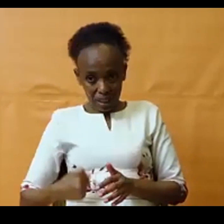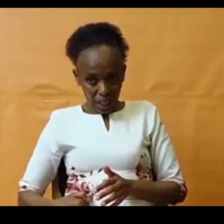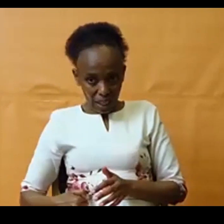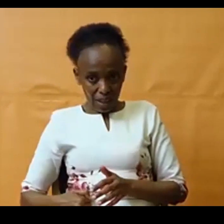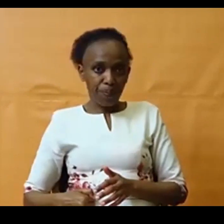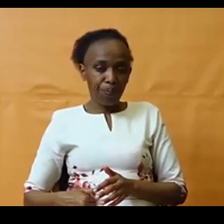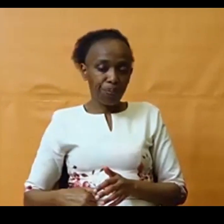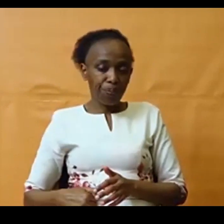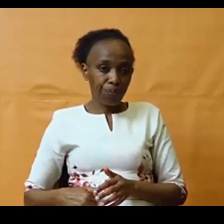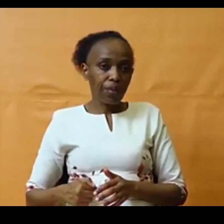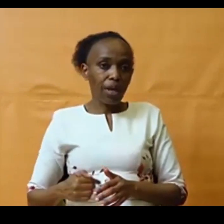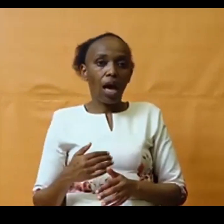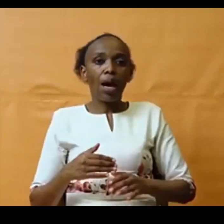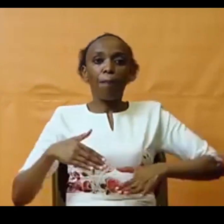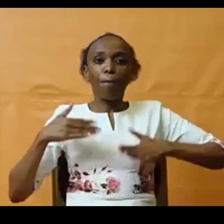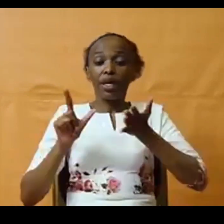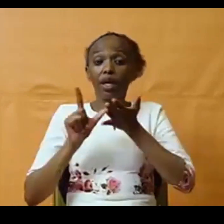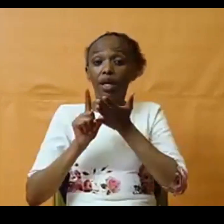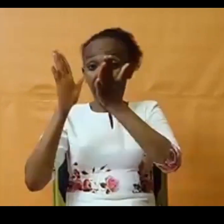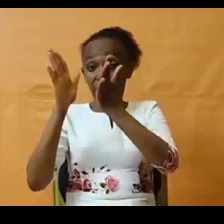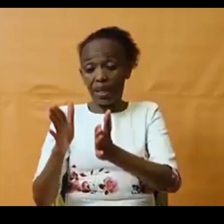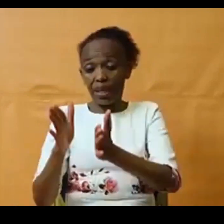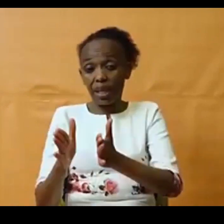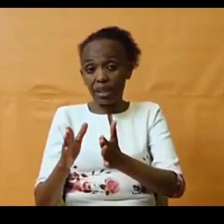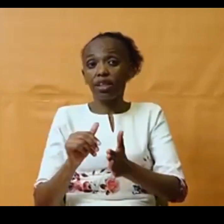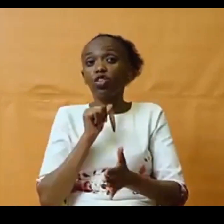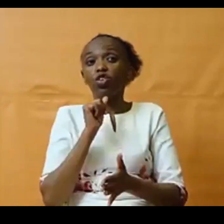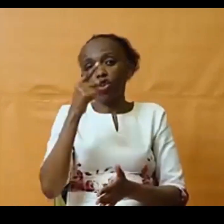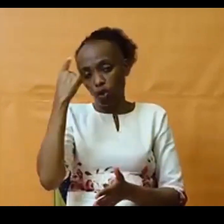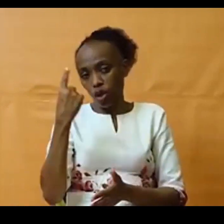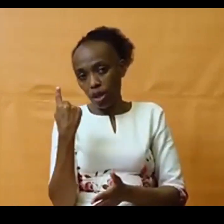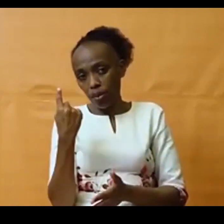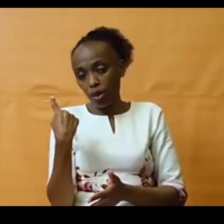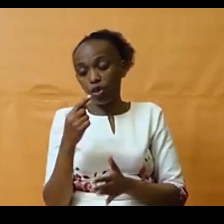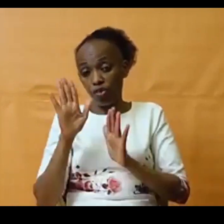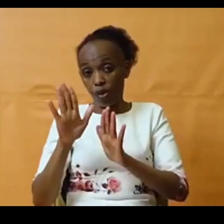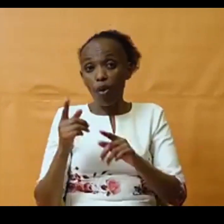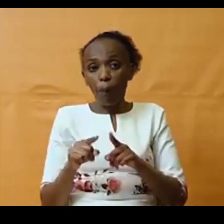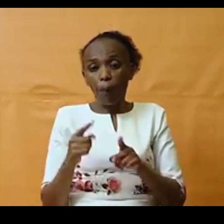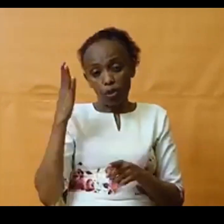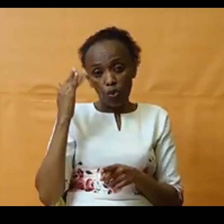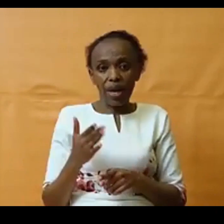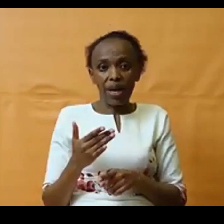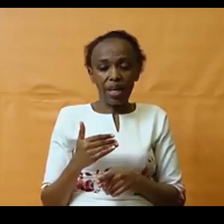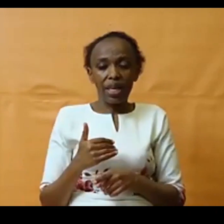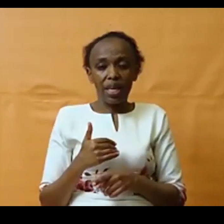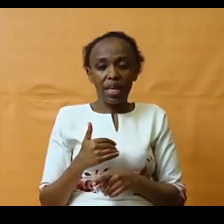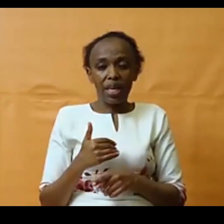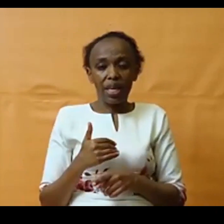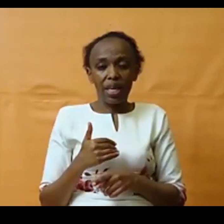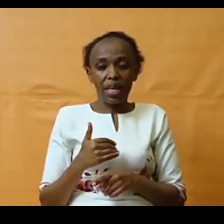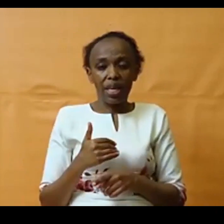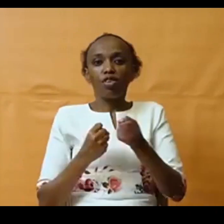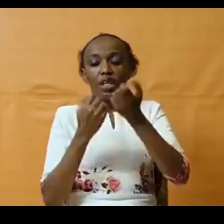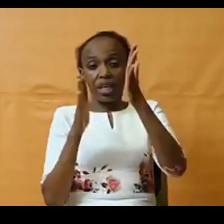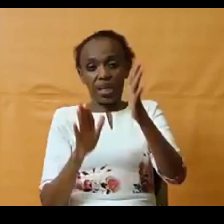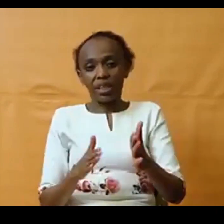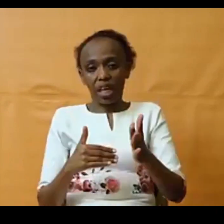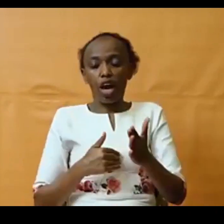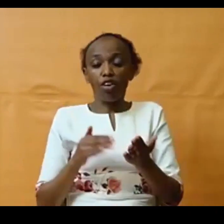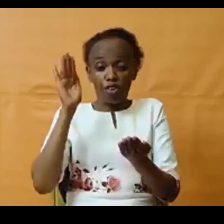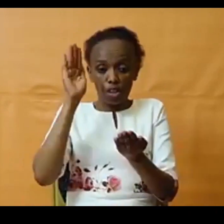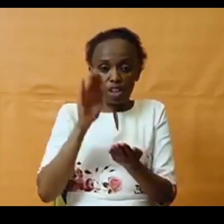big creditors is not just because of them. It's also because bilateral donors have reduced